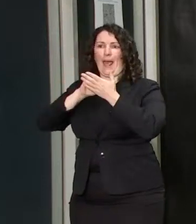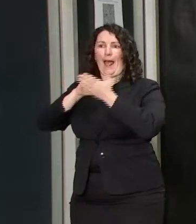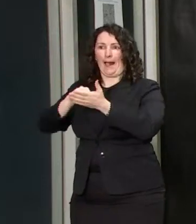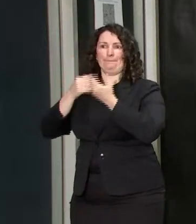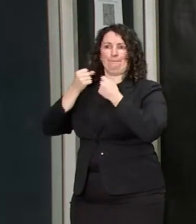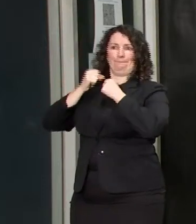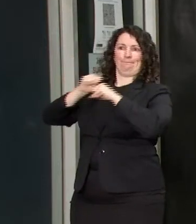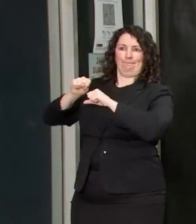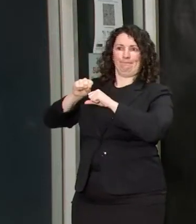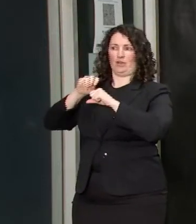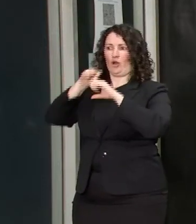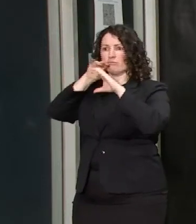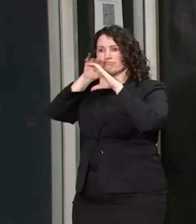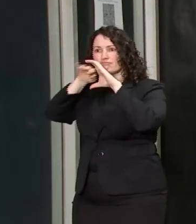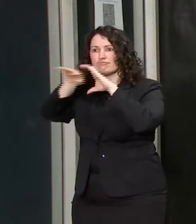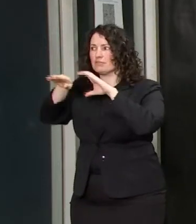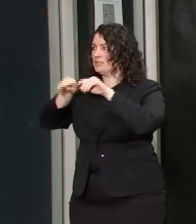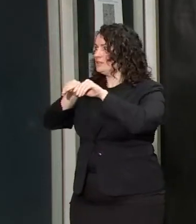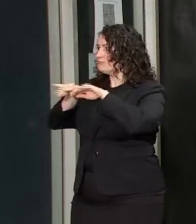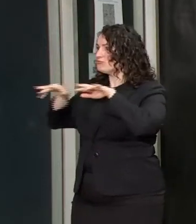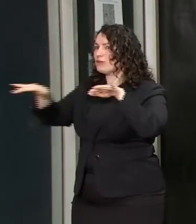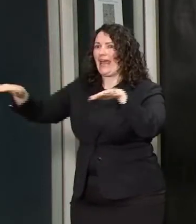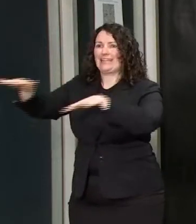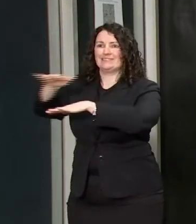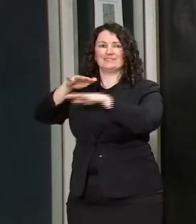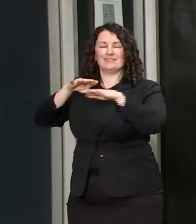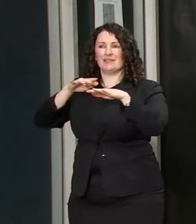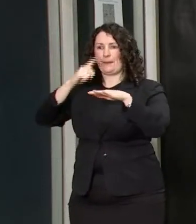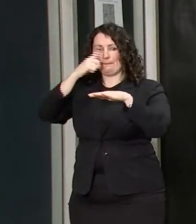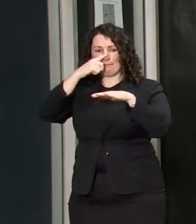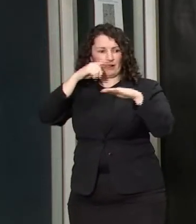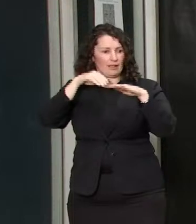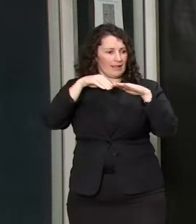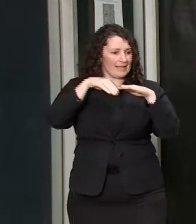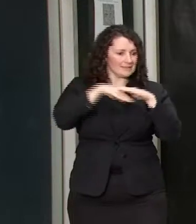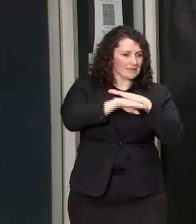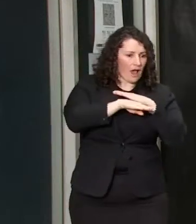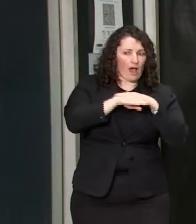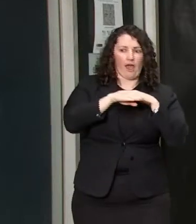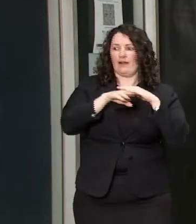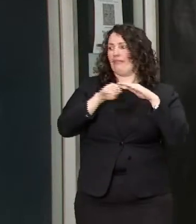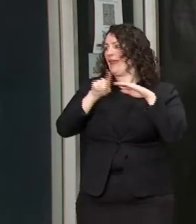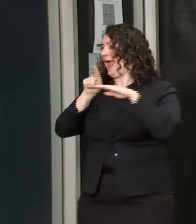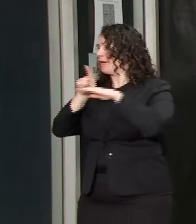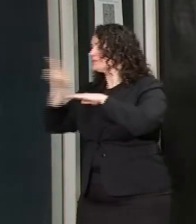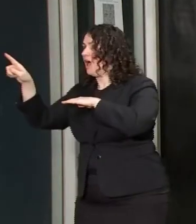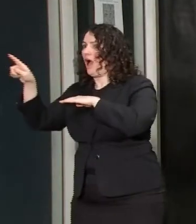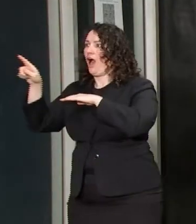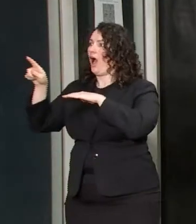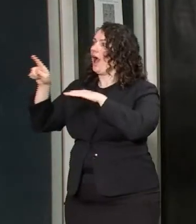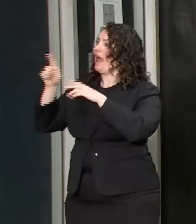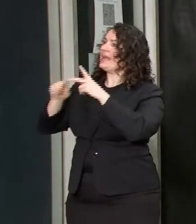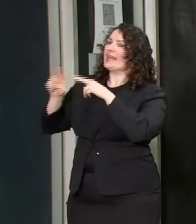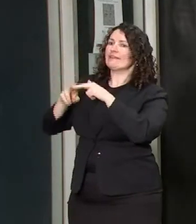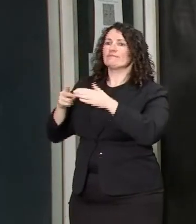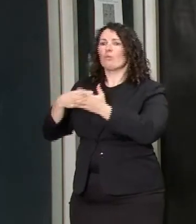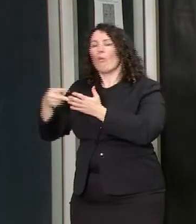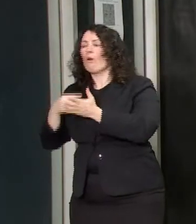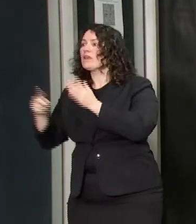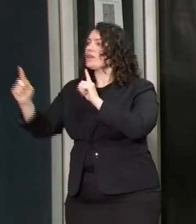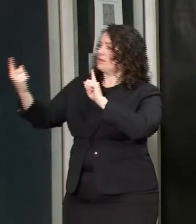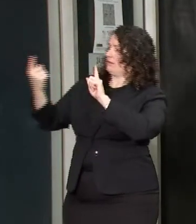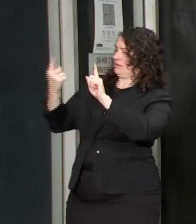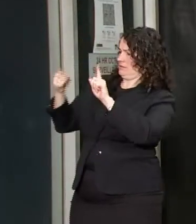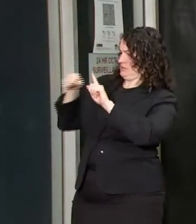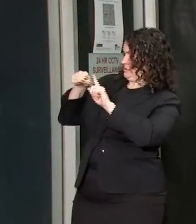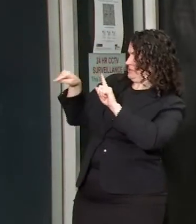areas all the time, and it's not always easy to judge how close others are. It will, especially if both individuals are wearing a mask at the same